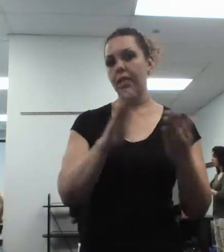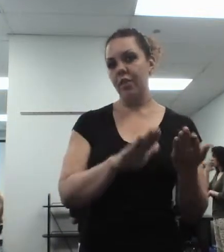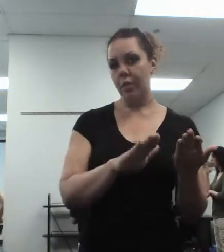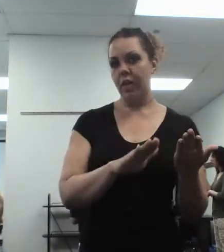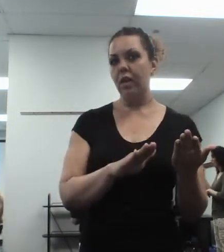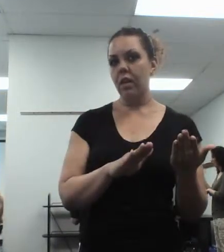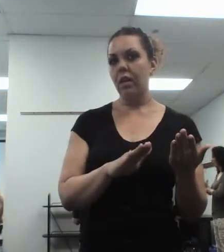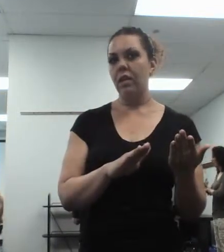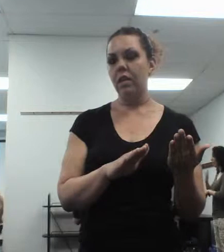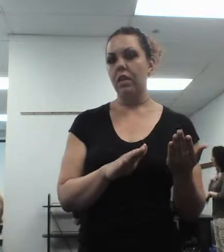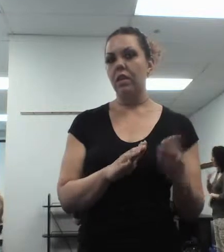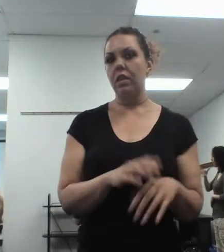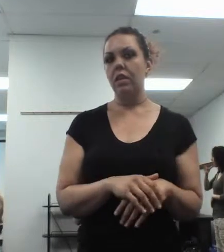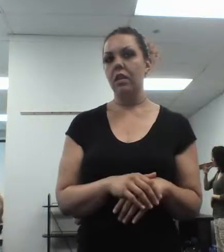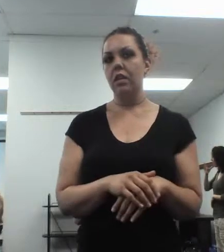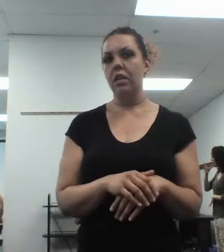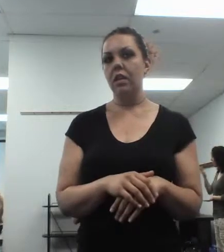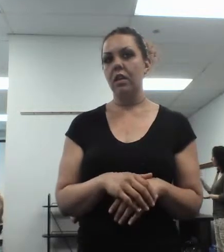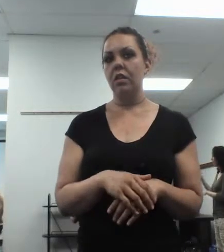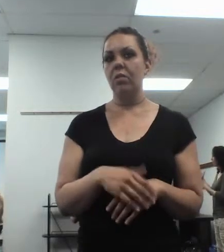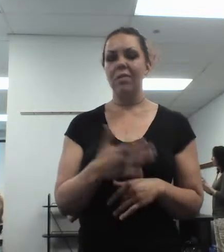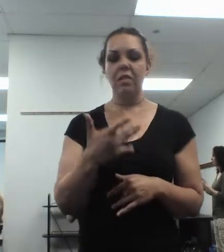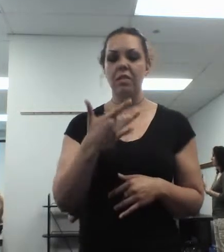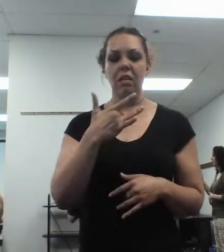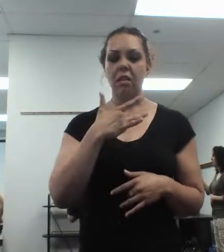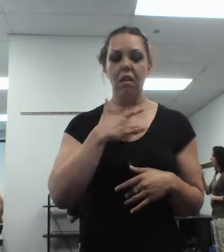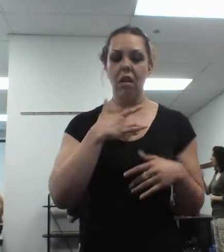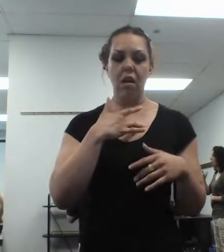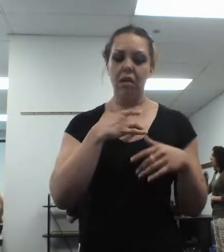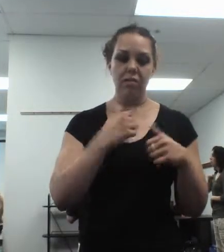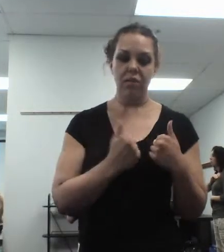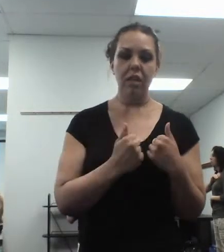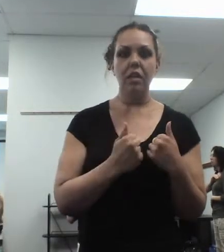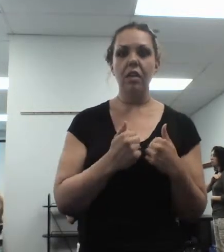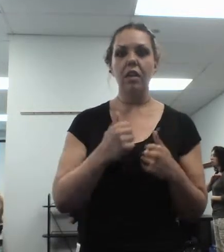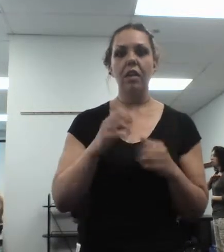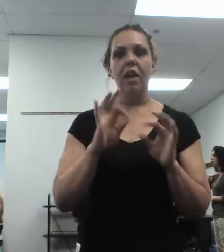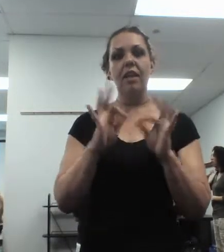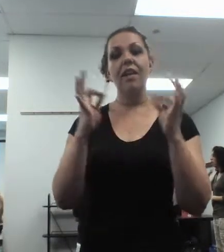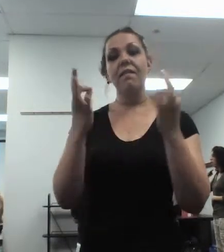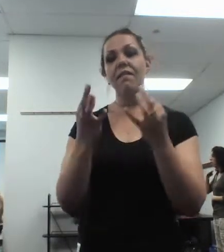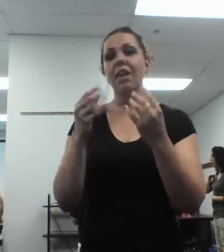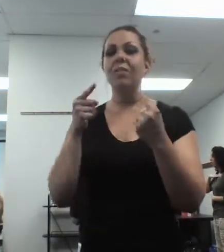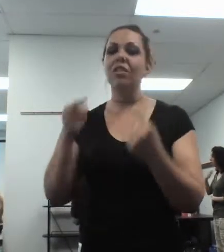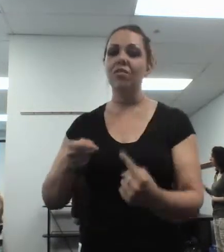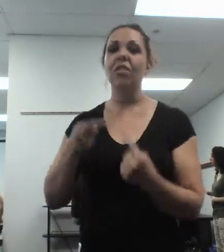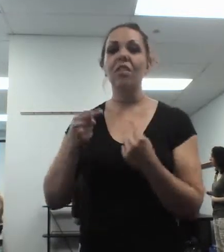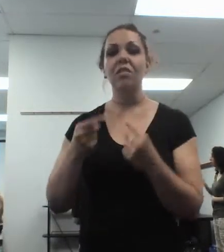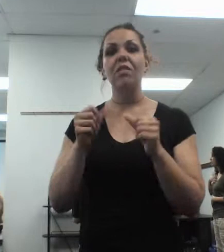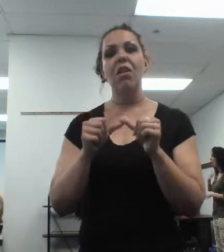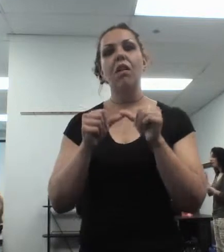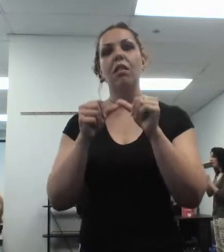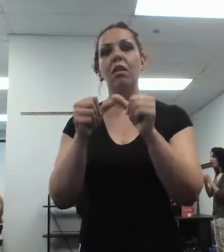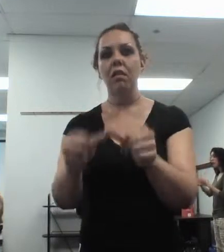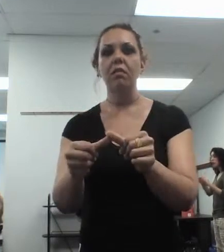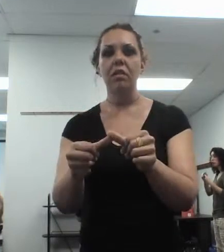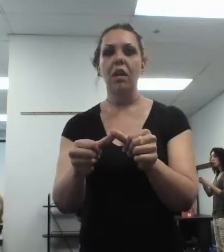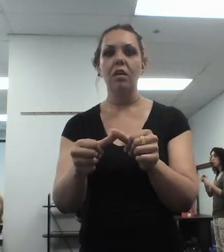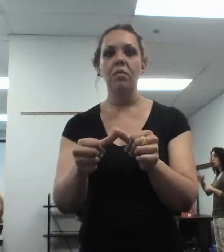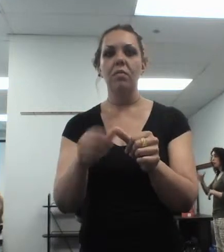was heart-wrenching. Our family struggled for a long time dealing with the fact that she had cancer, and the cancer had